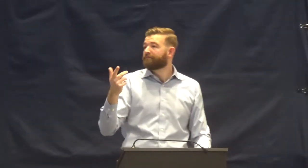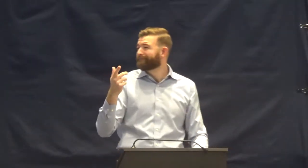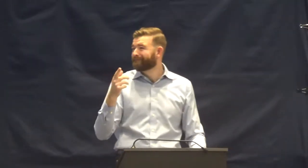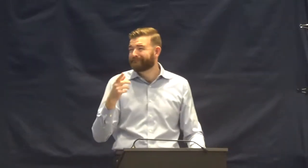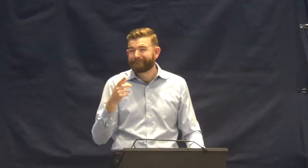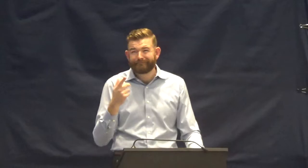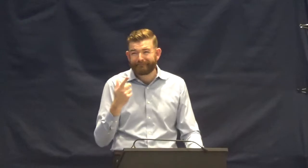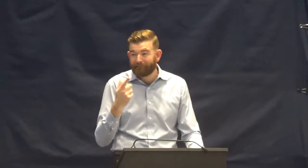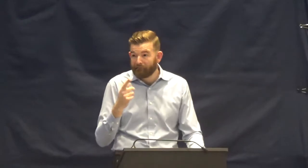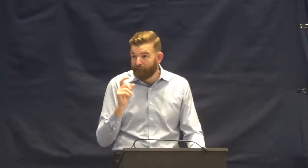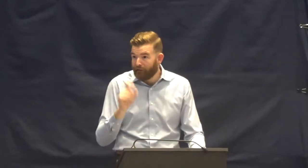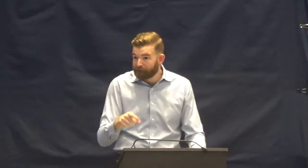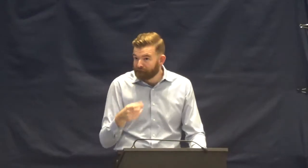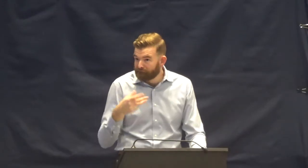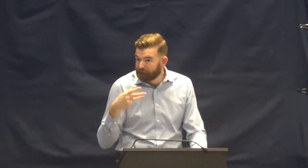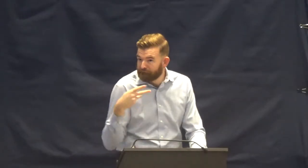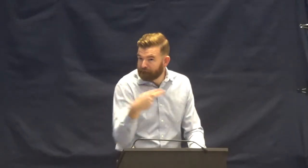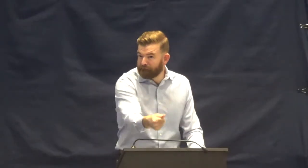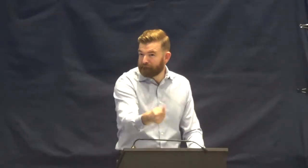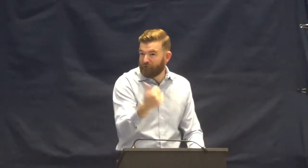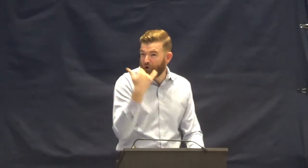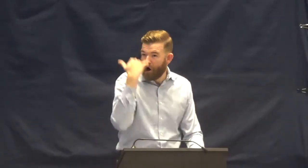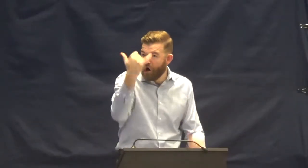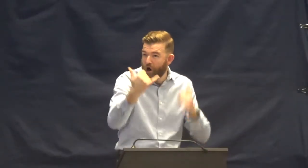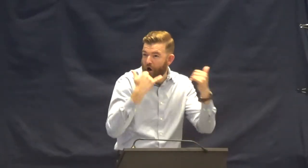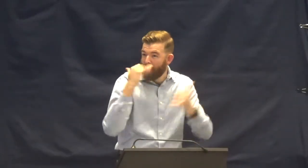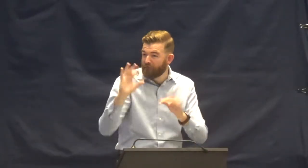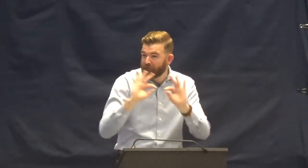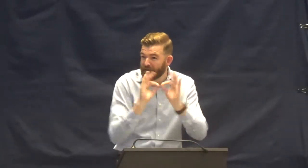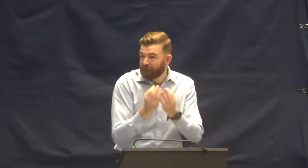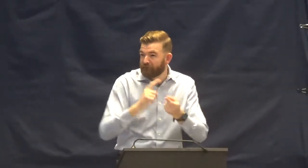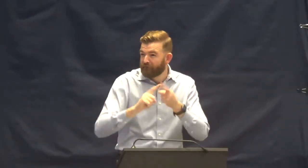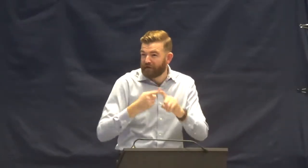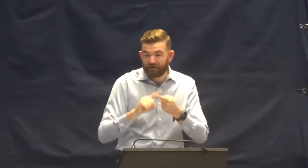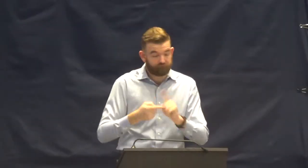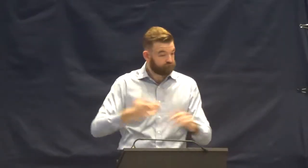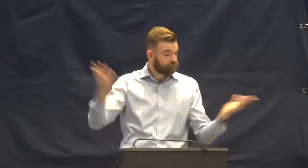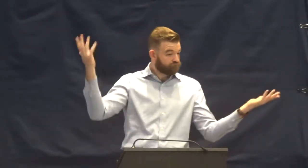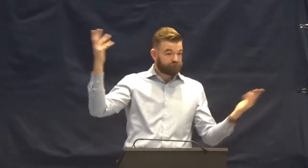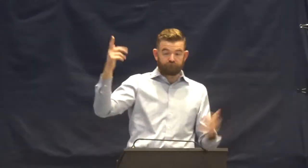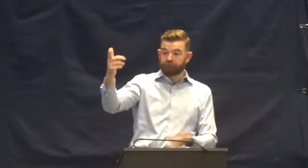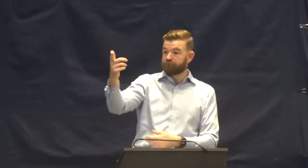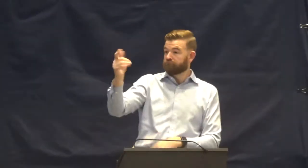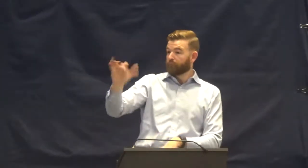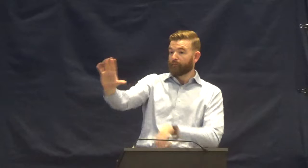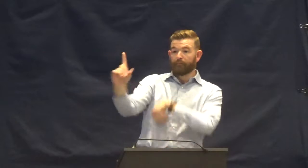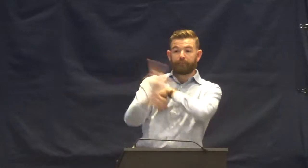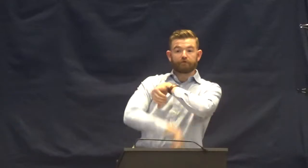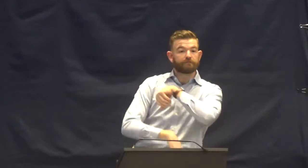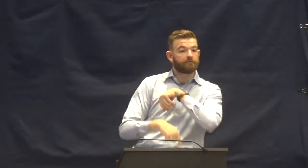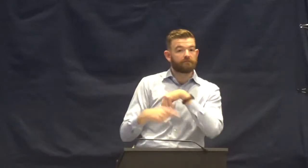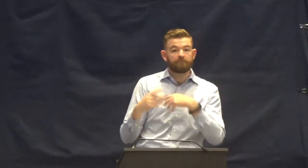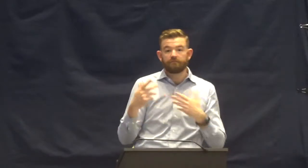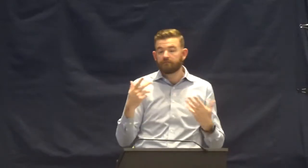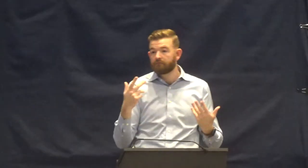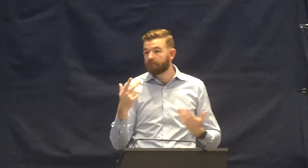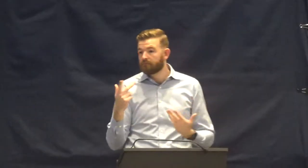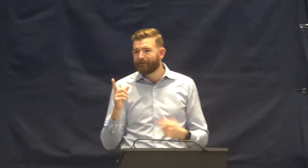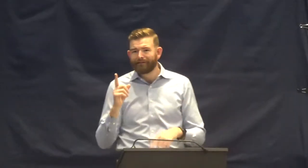that's just too bad for them. Their own actions made it that way. So what if they can't call their family and friends?